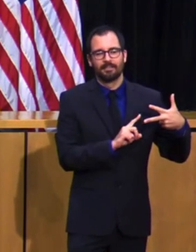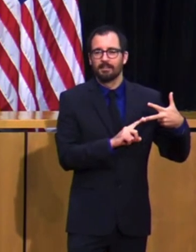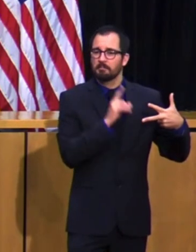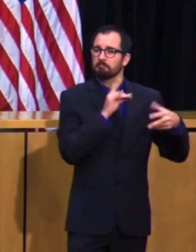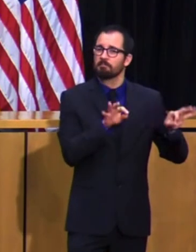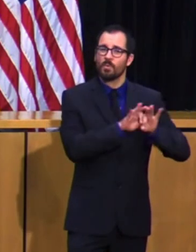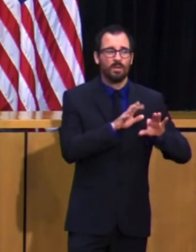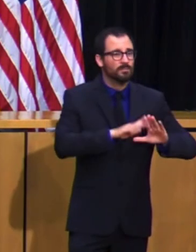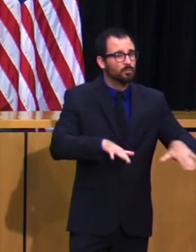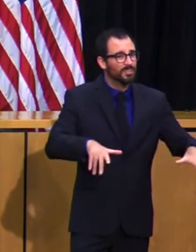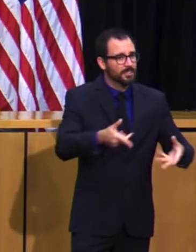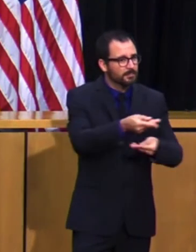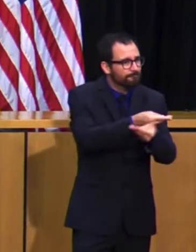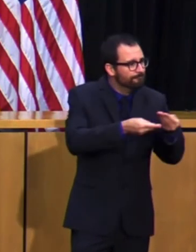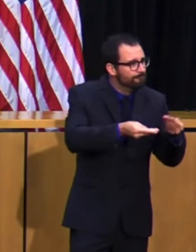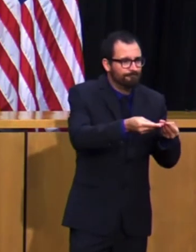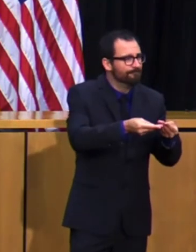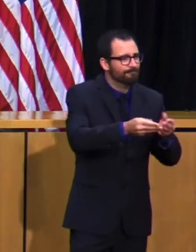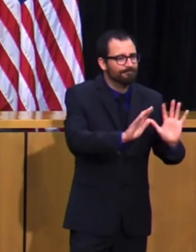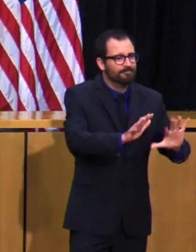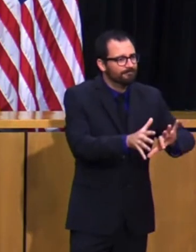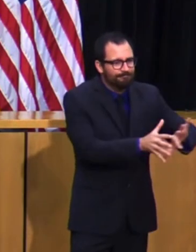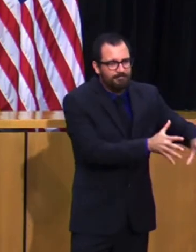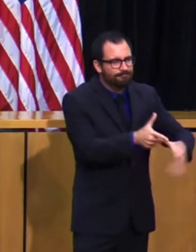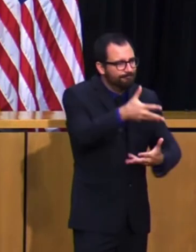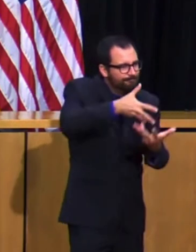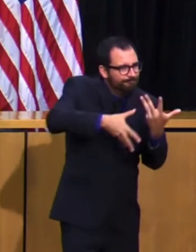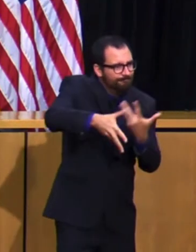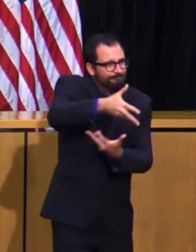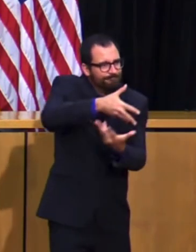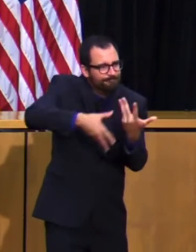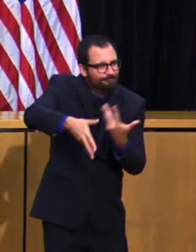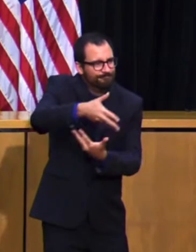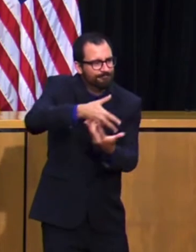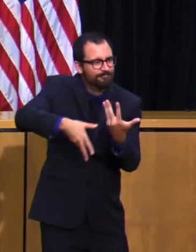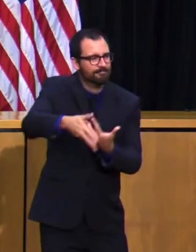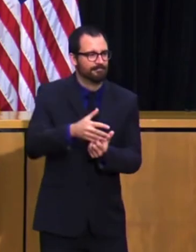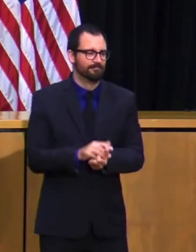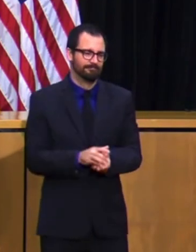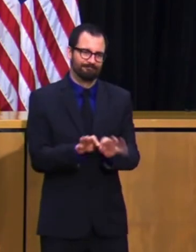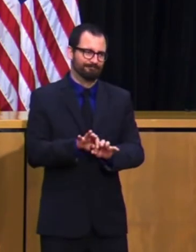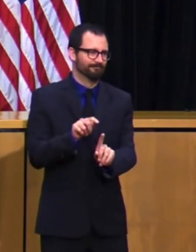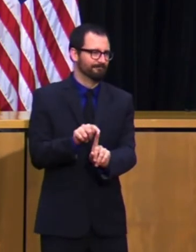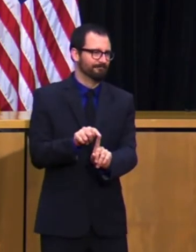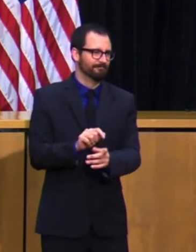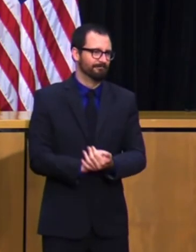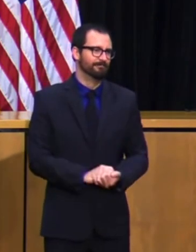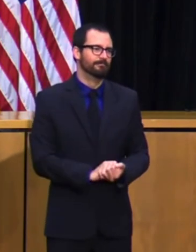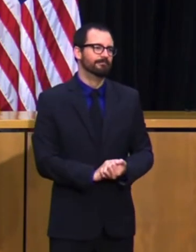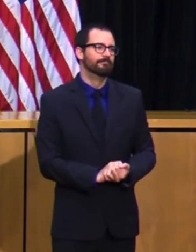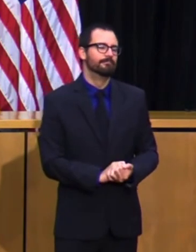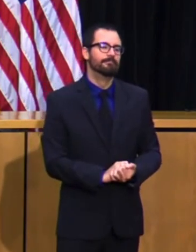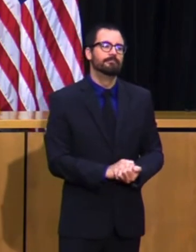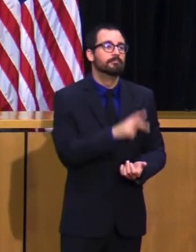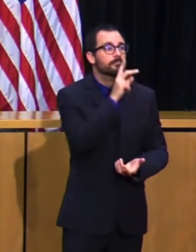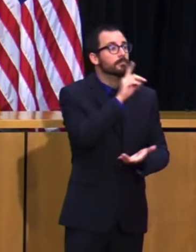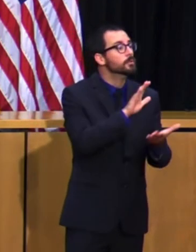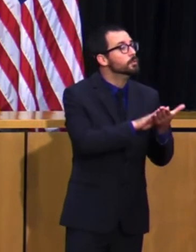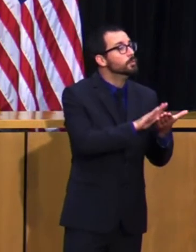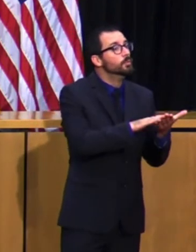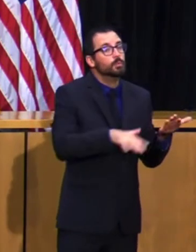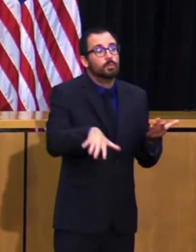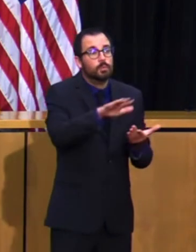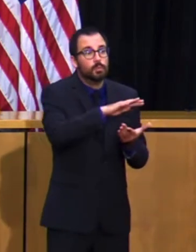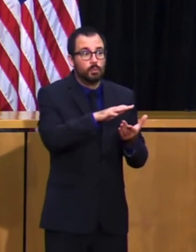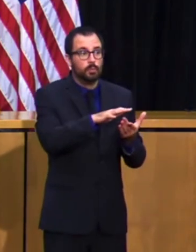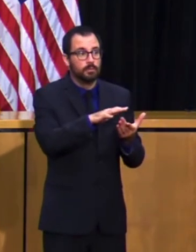to be able to pivot based on the actual facts on the ground in each community, which means you do need to understand how you would do